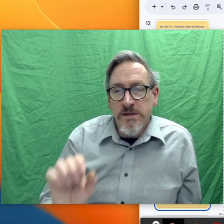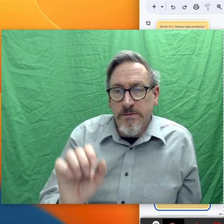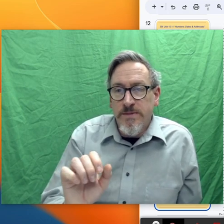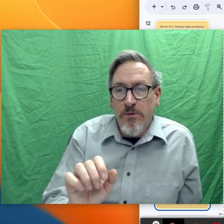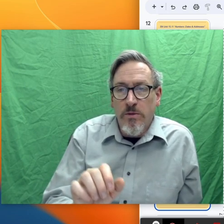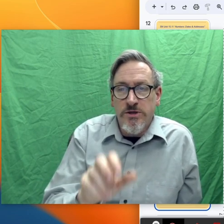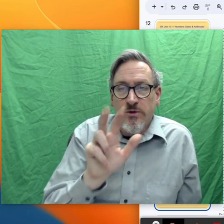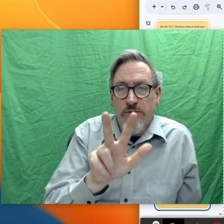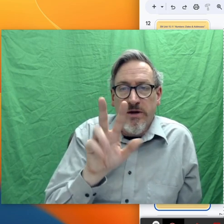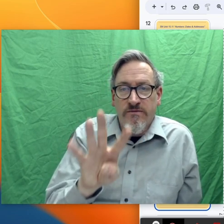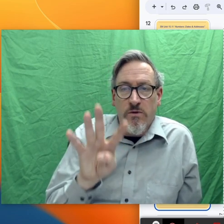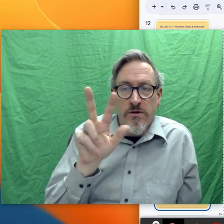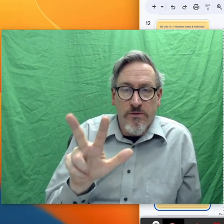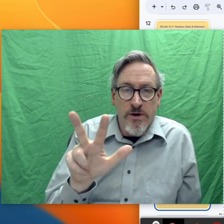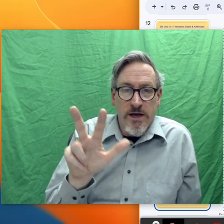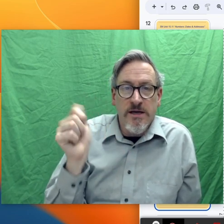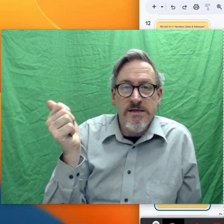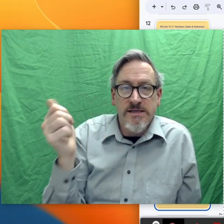Some people will do